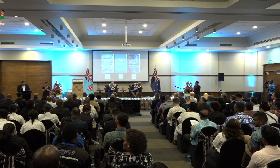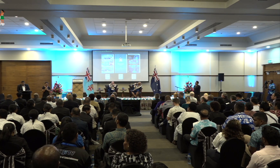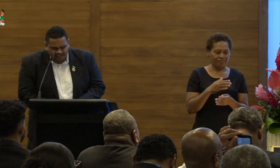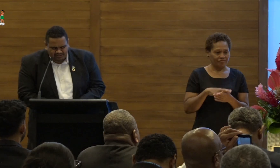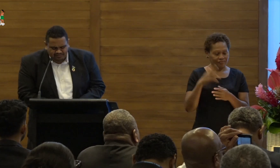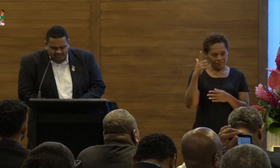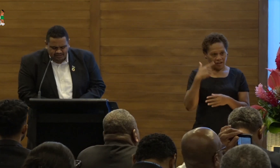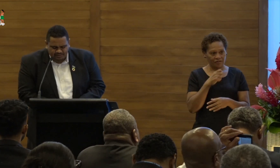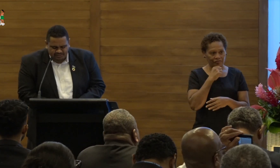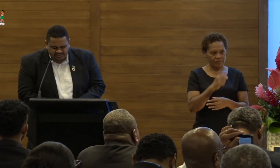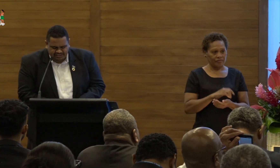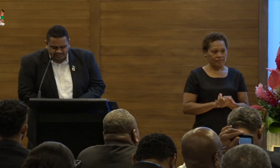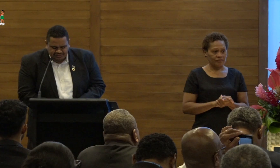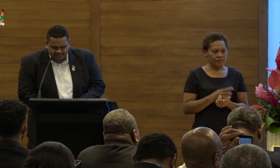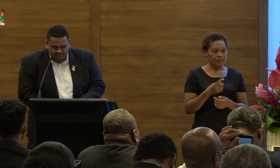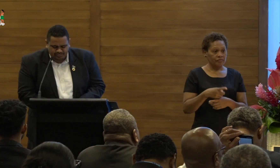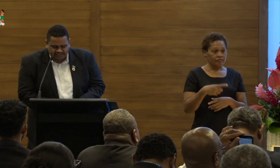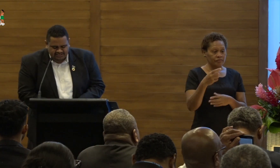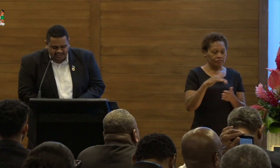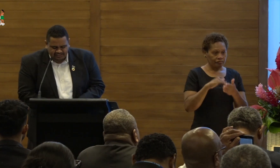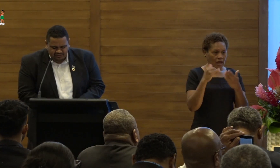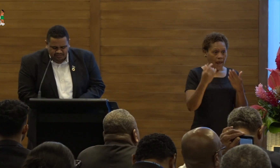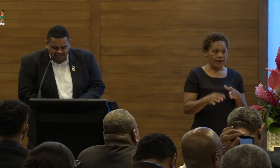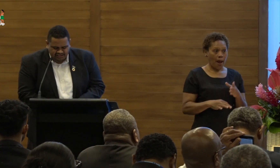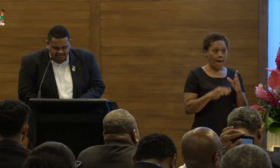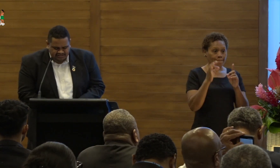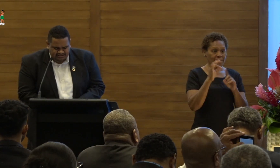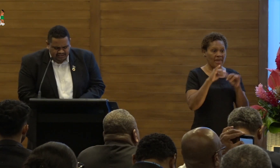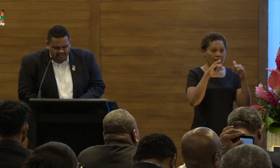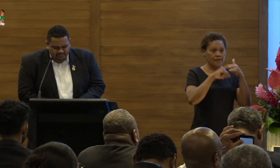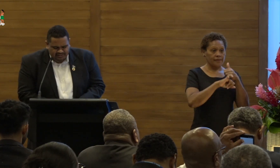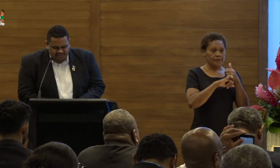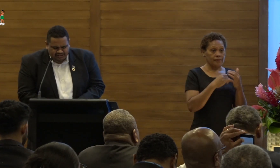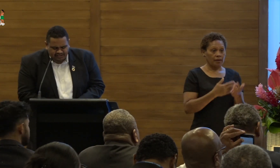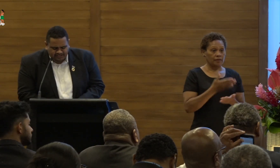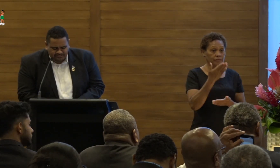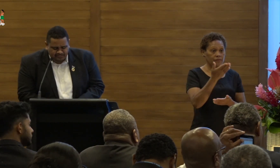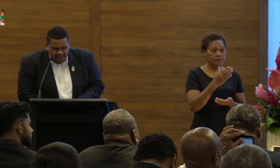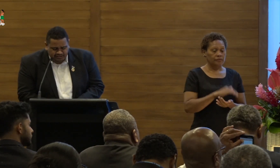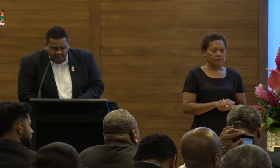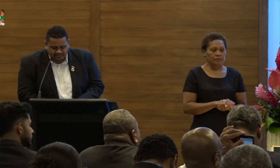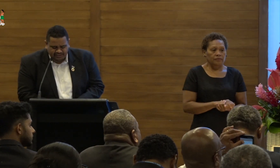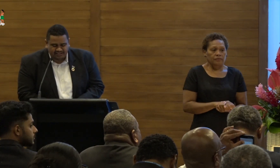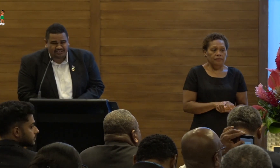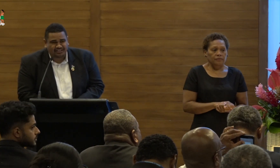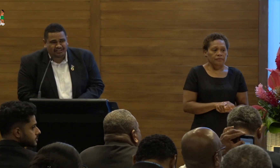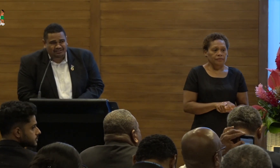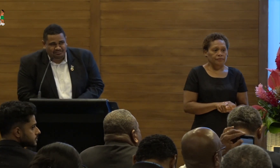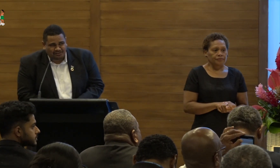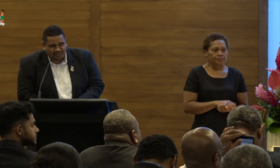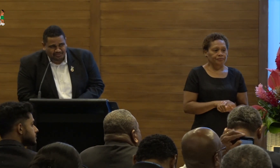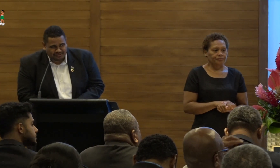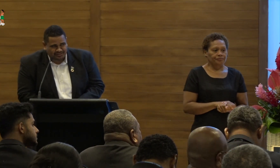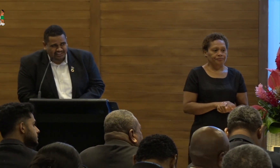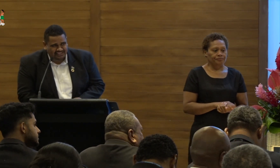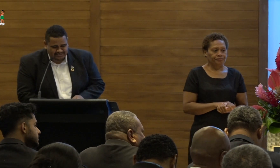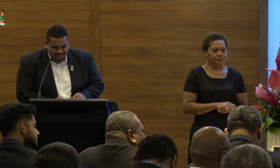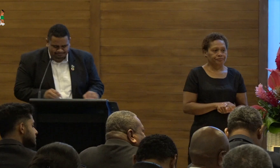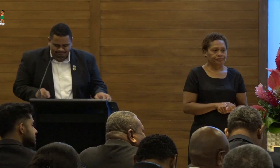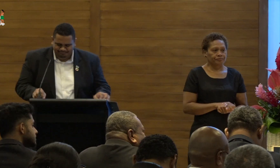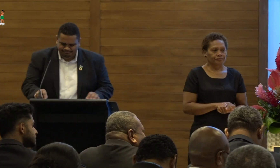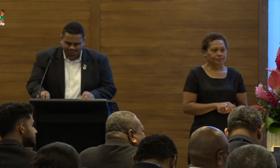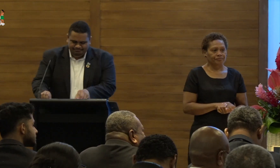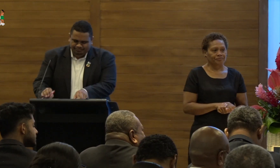gentlemen, I now invite the Permanent Secretary for Policing and Communications, Mr. Bernardo Collini Ondaveta, to move the vote of